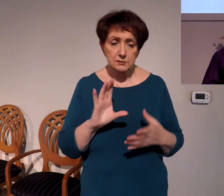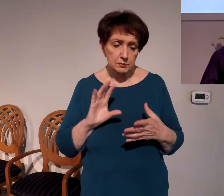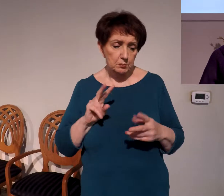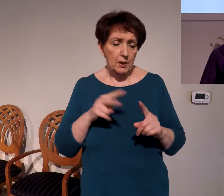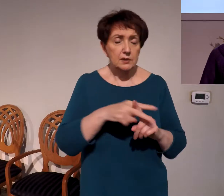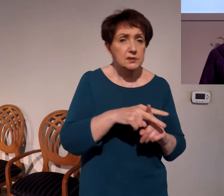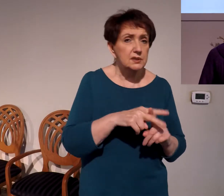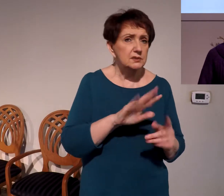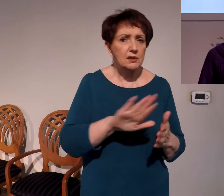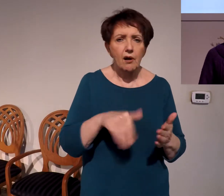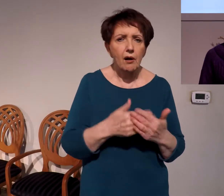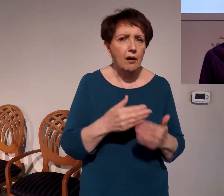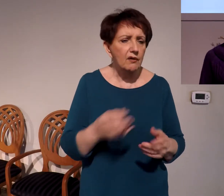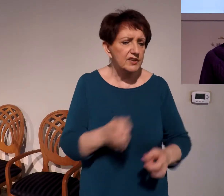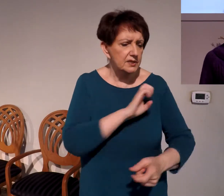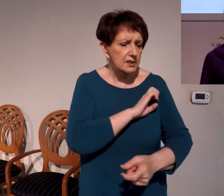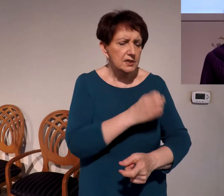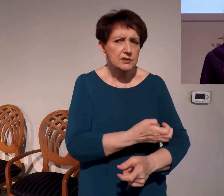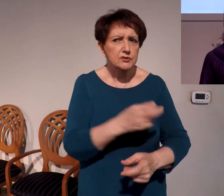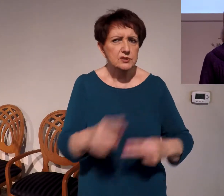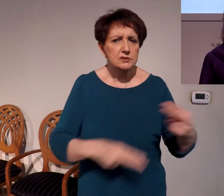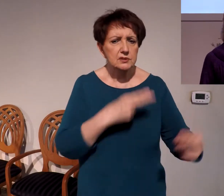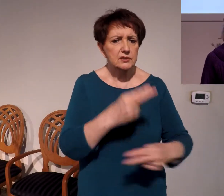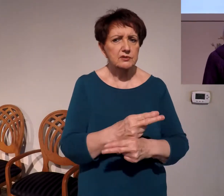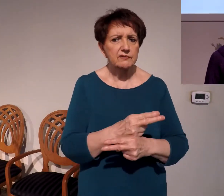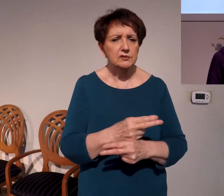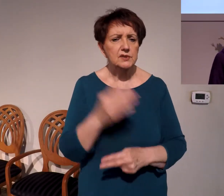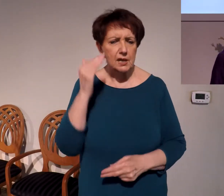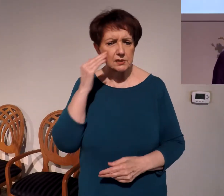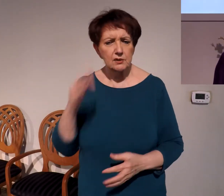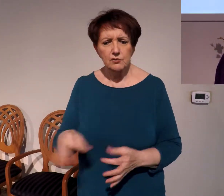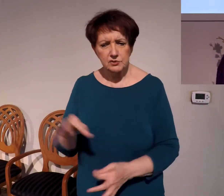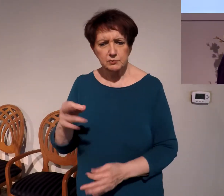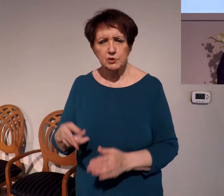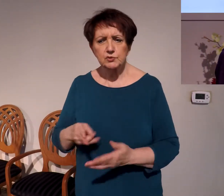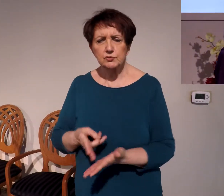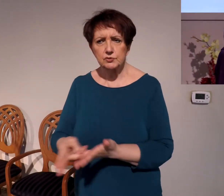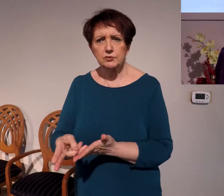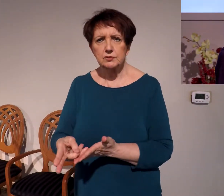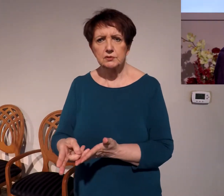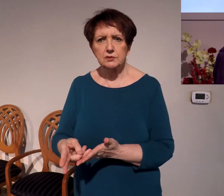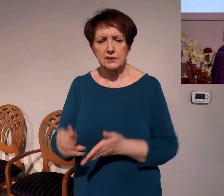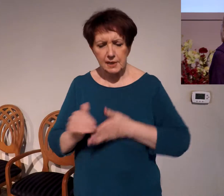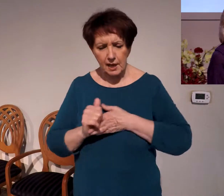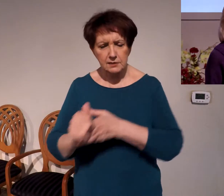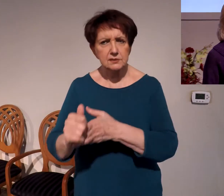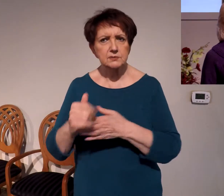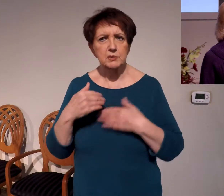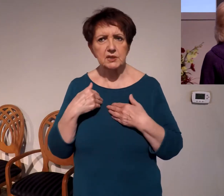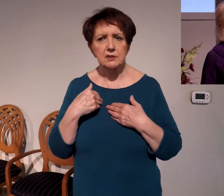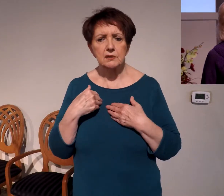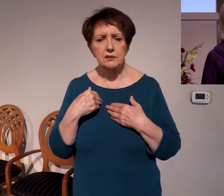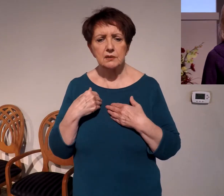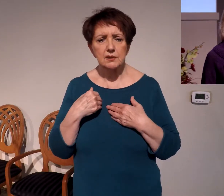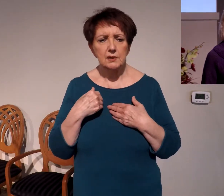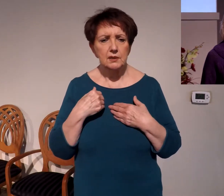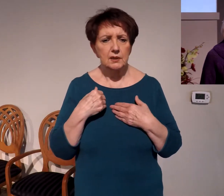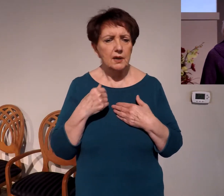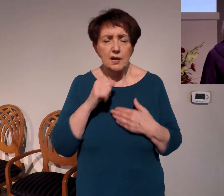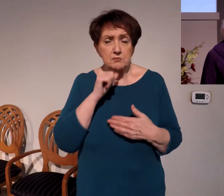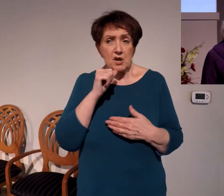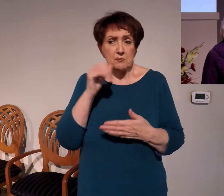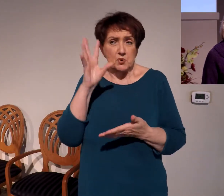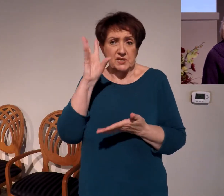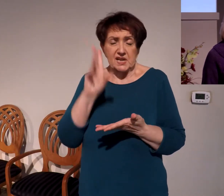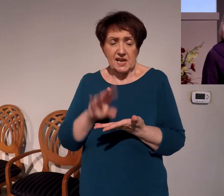universe. I know the spiritual truth, and that spiritual truth is guiding me. Do you see? I'm not trying to pretend that there's something